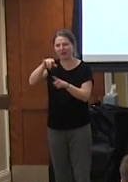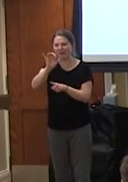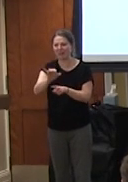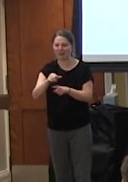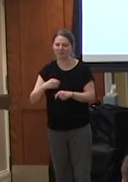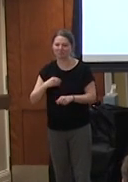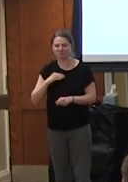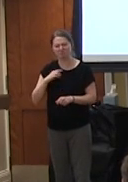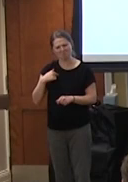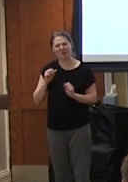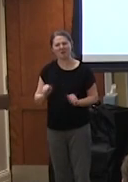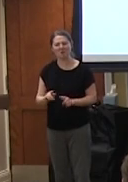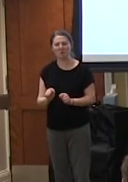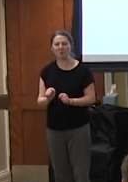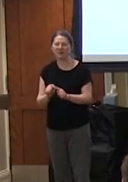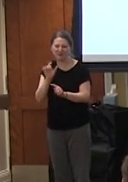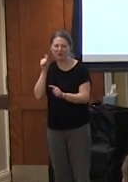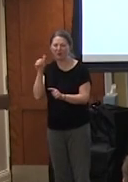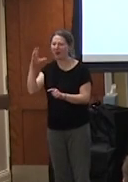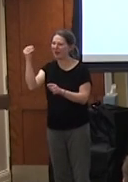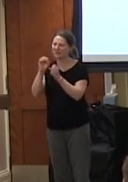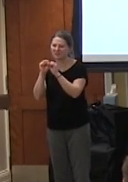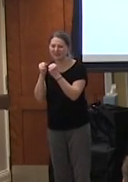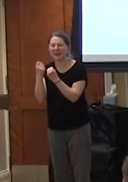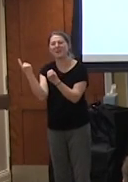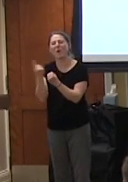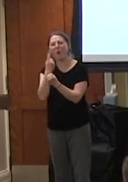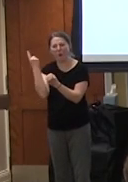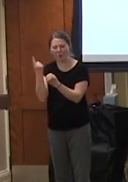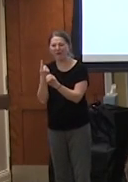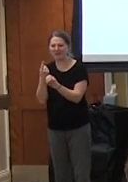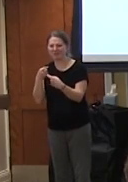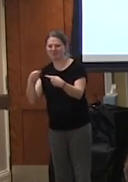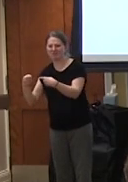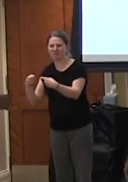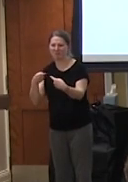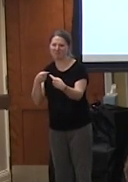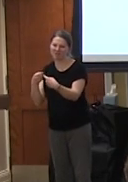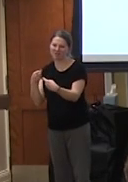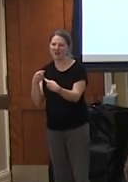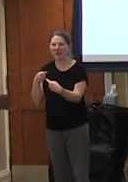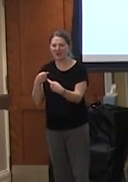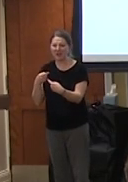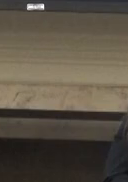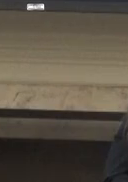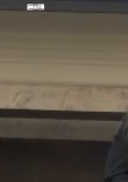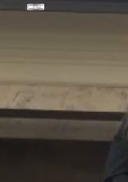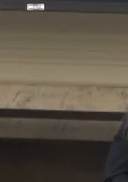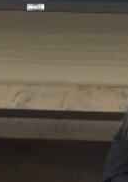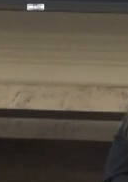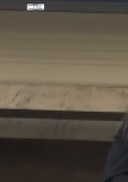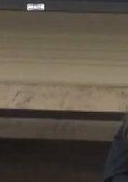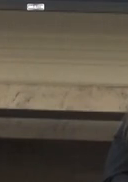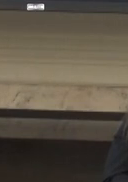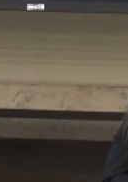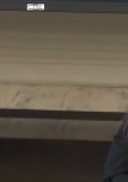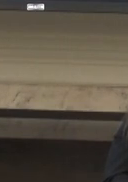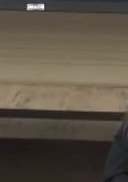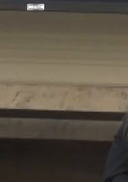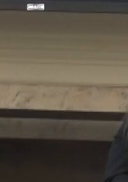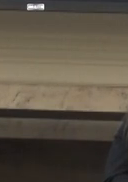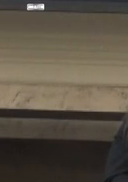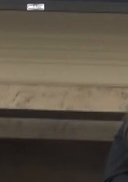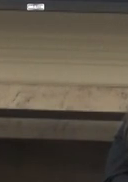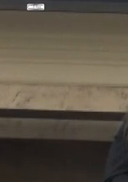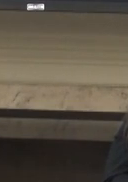society there's always been opposition and i wouldn't even say now is more polarized than 1950. i wouldn't say